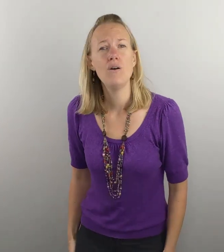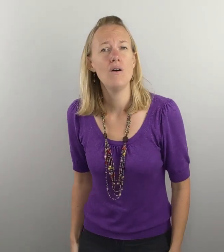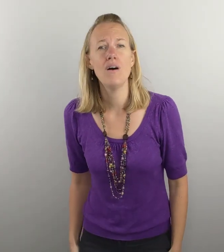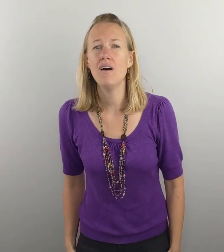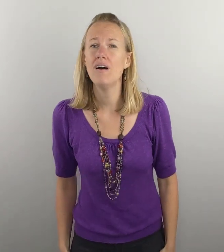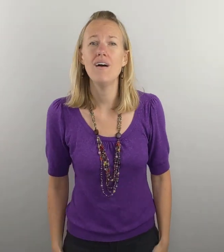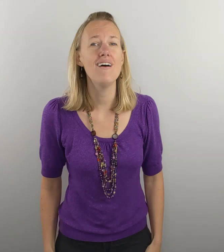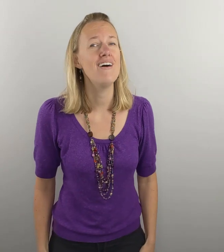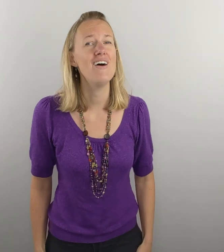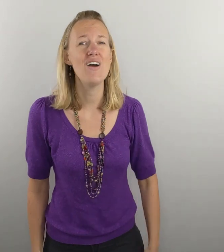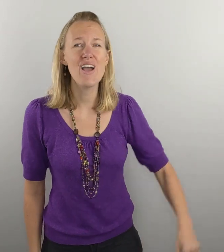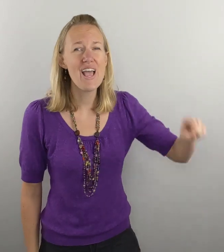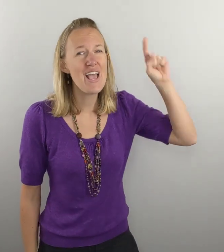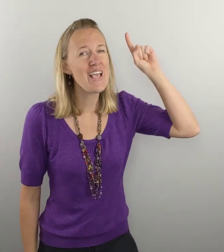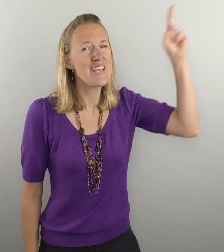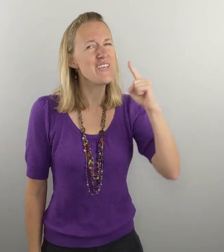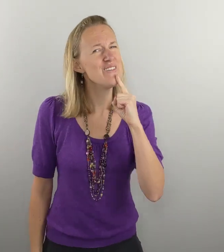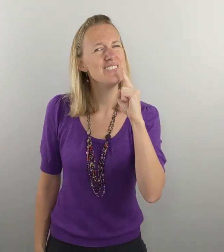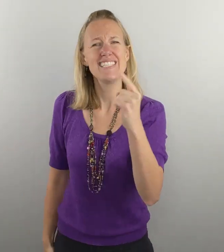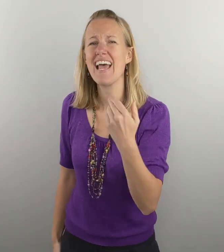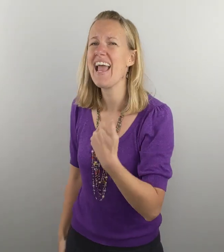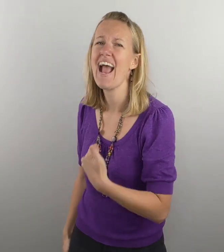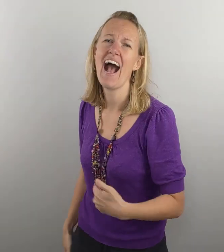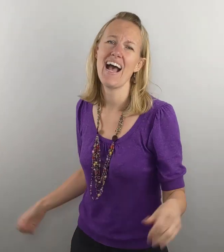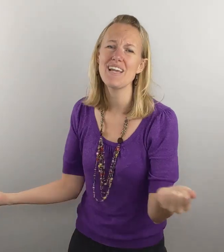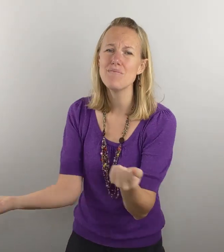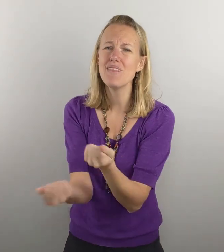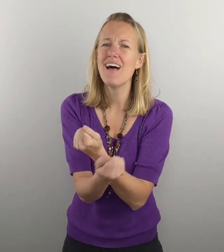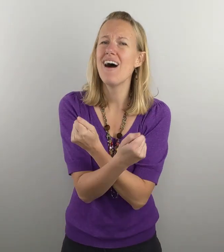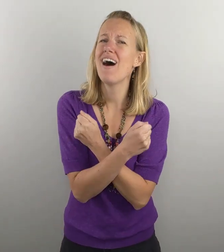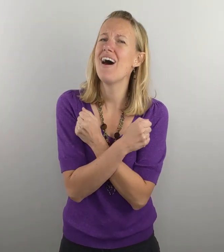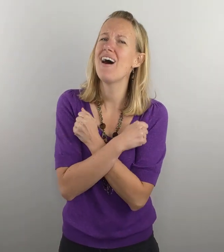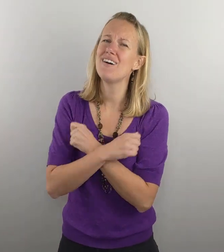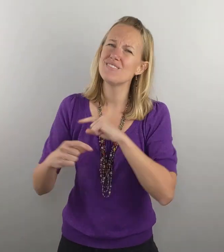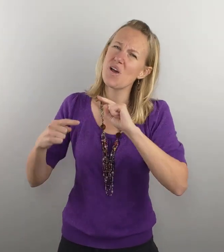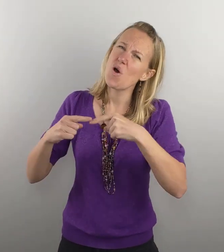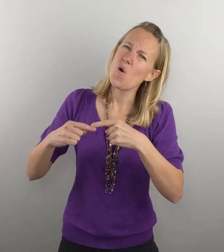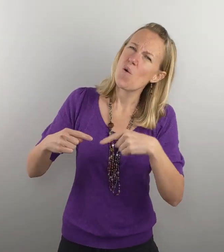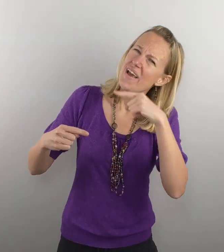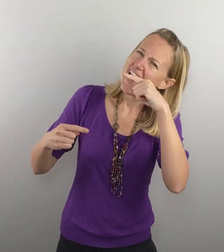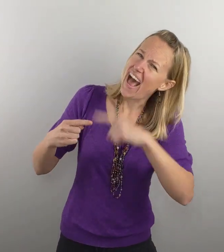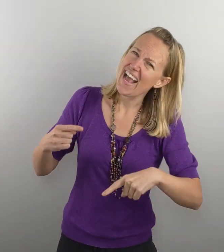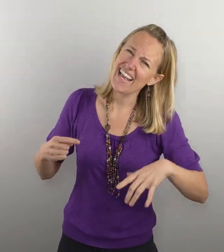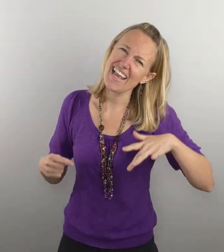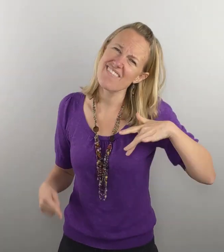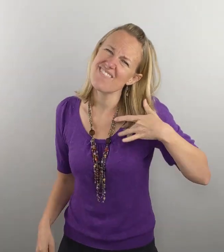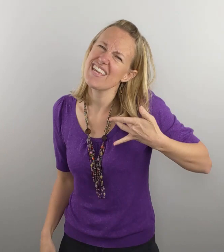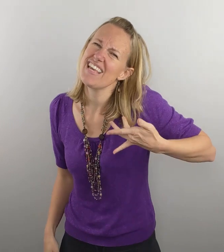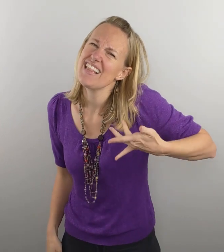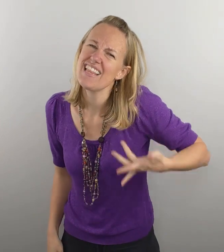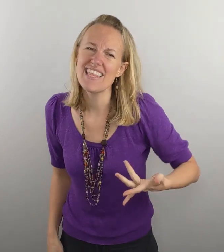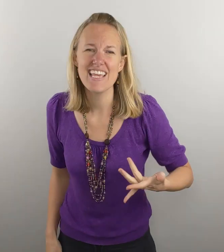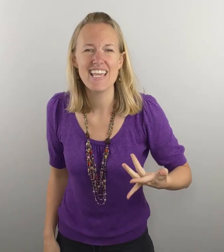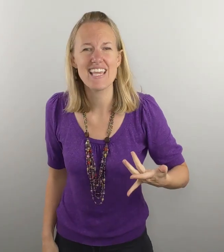Ooh, oh, you say I'm loved when I can't feel a